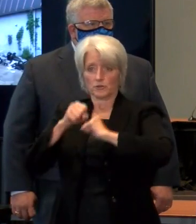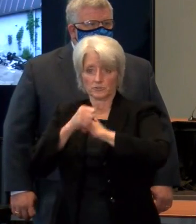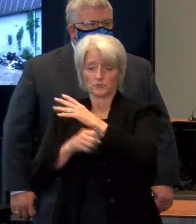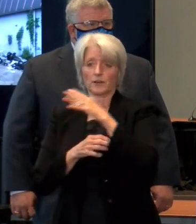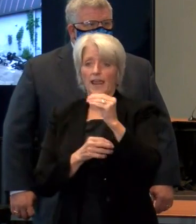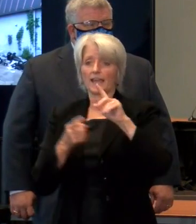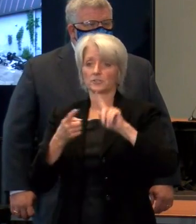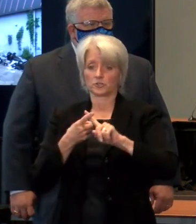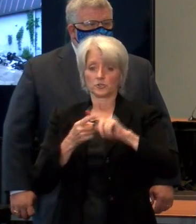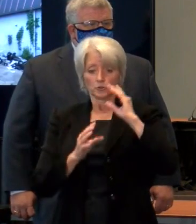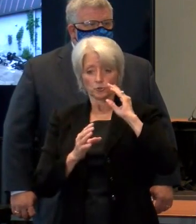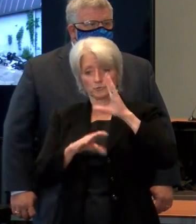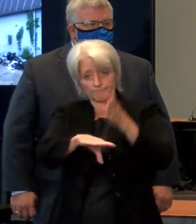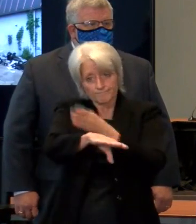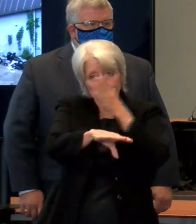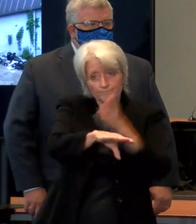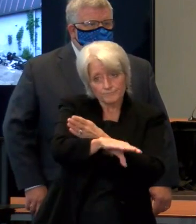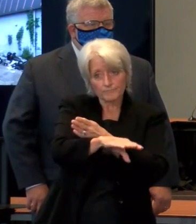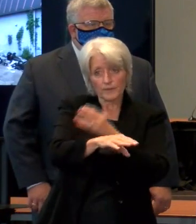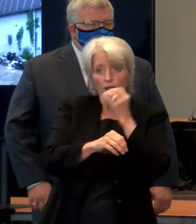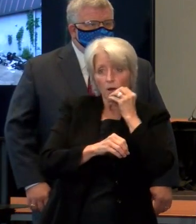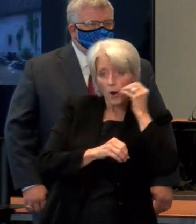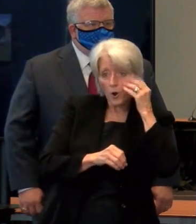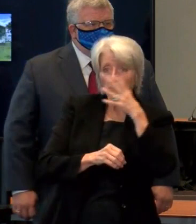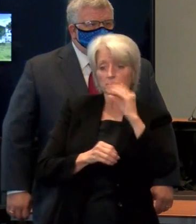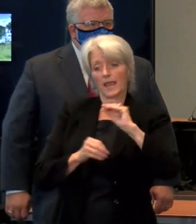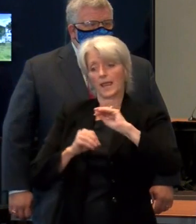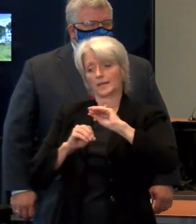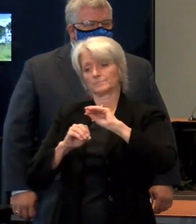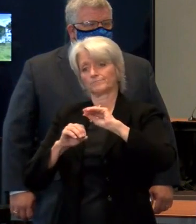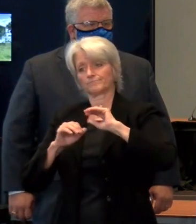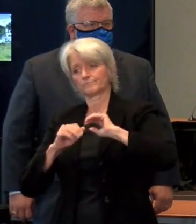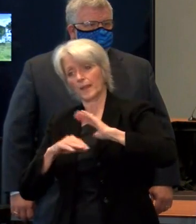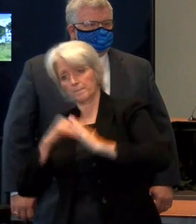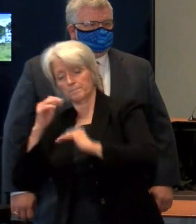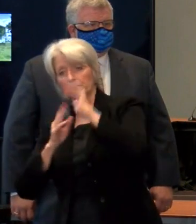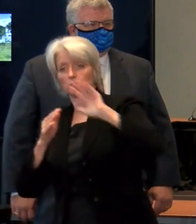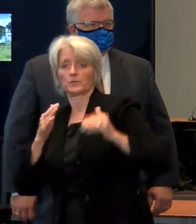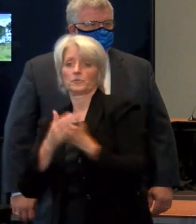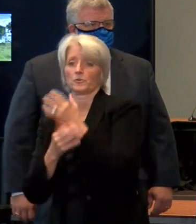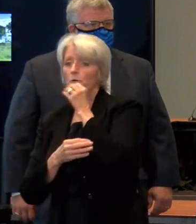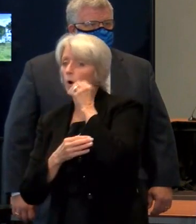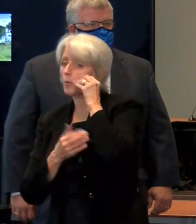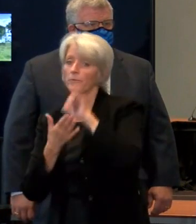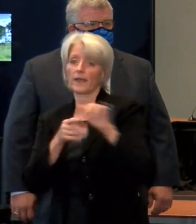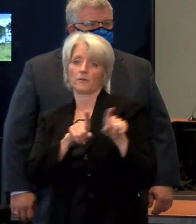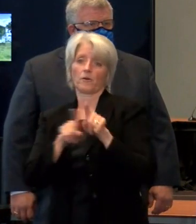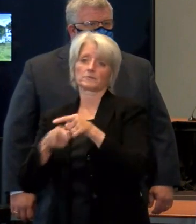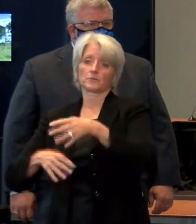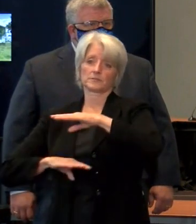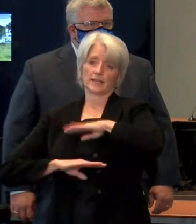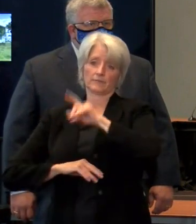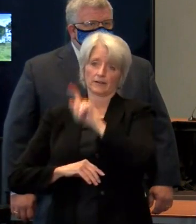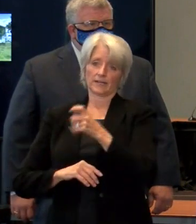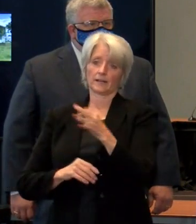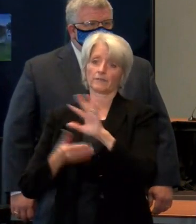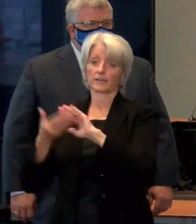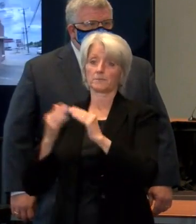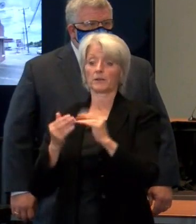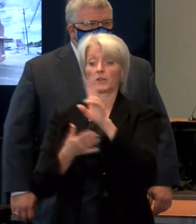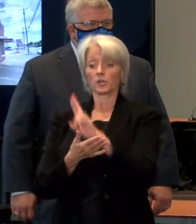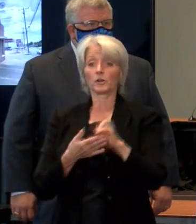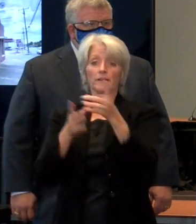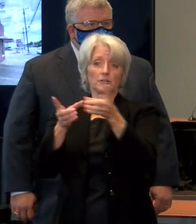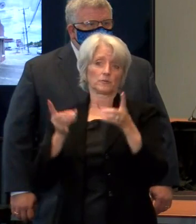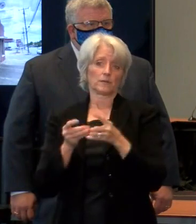existing homes and new homes that also meet the needs of the community. The University District